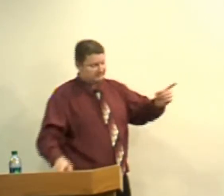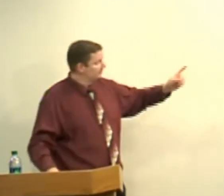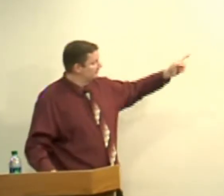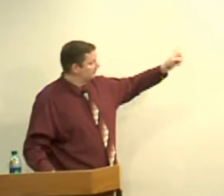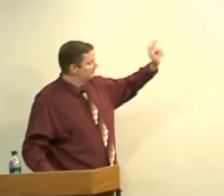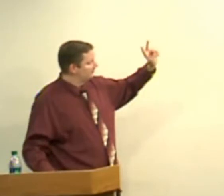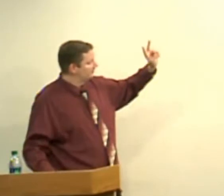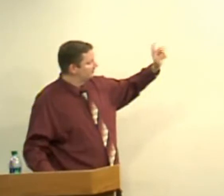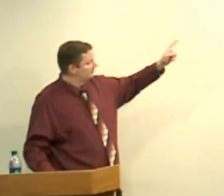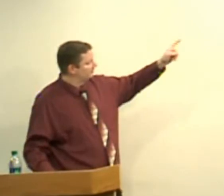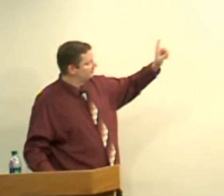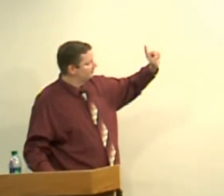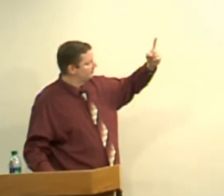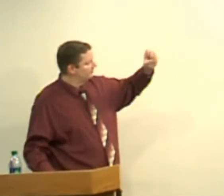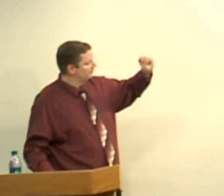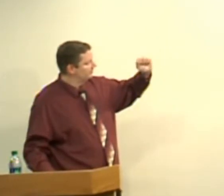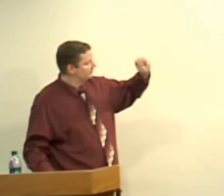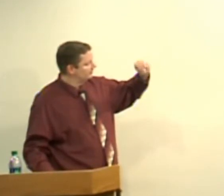This verse here, 1 Samuel,